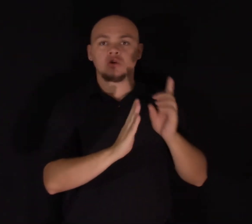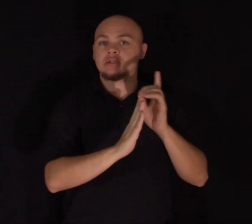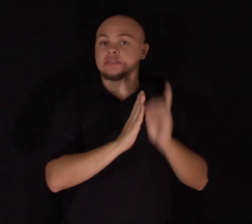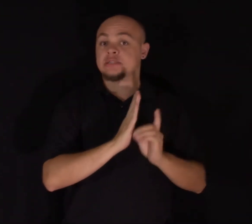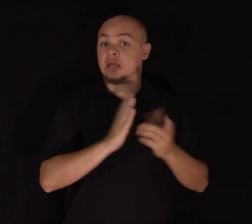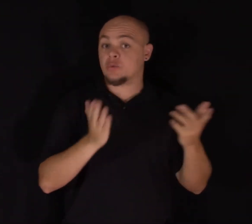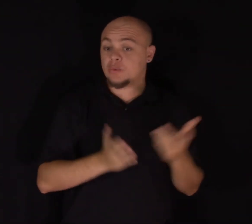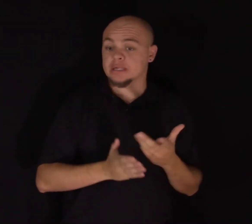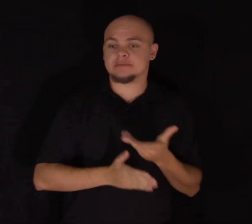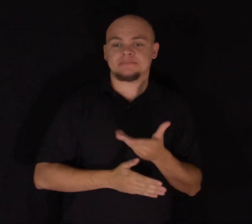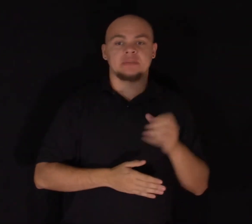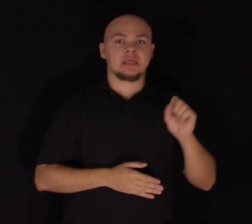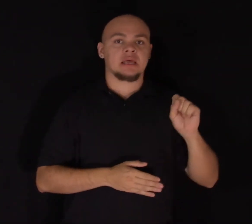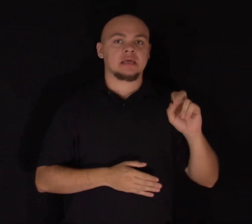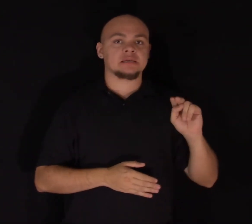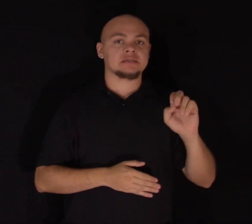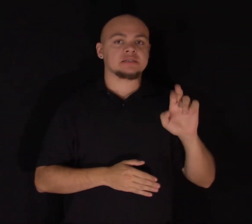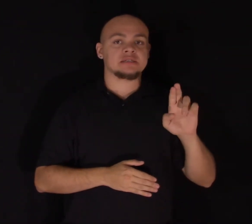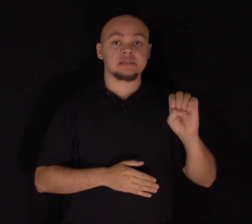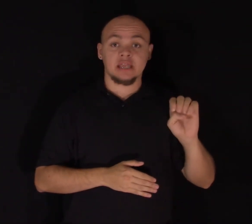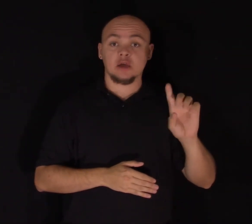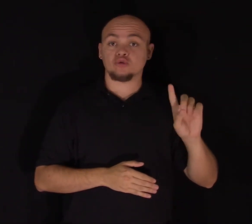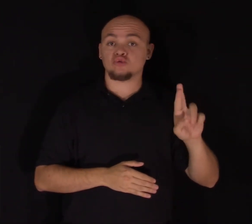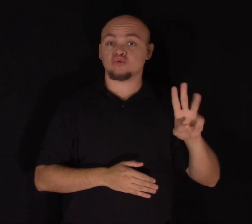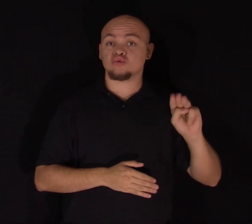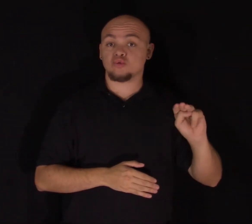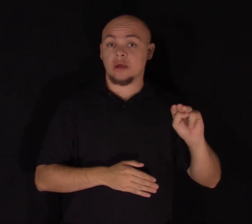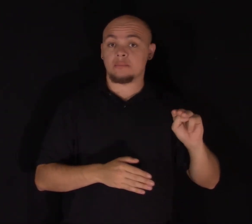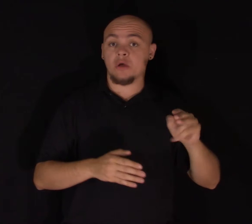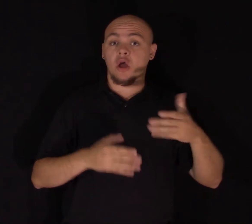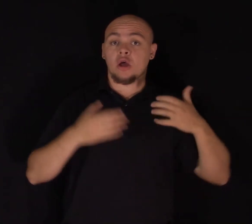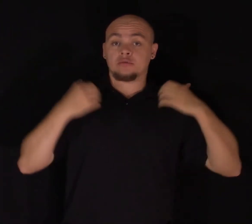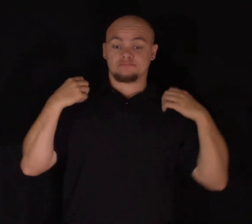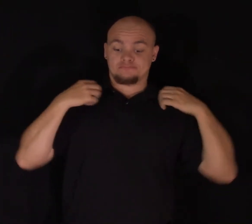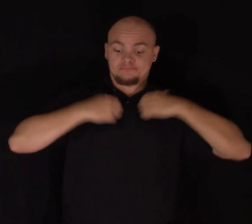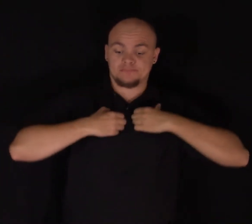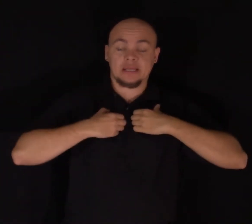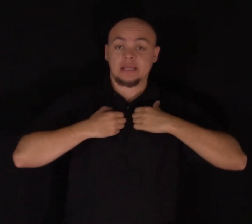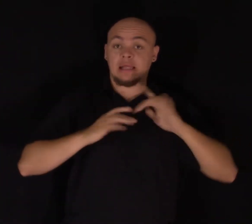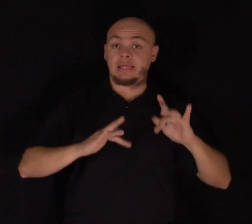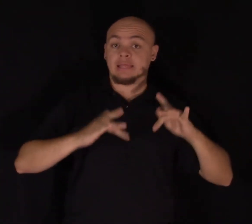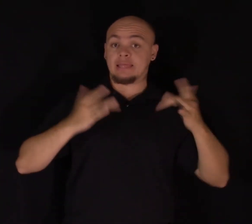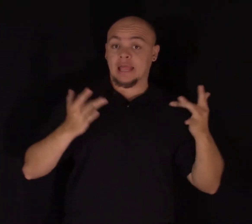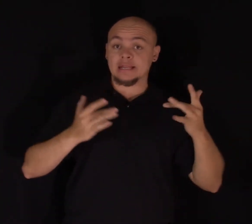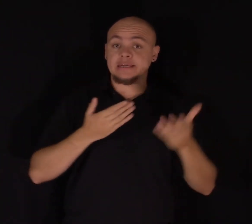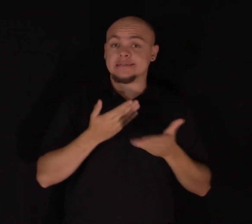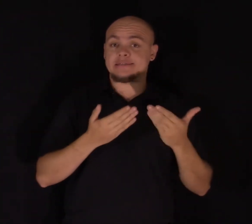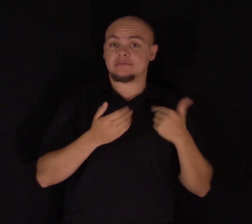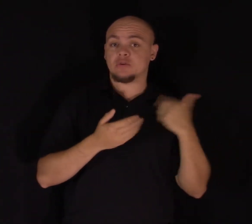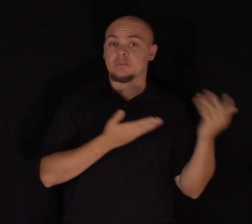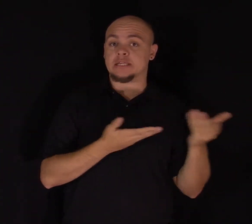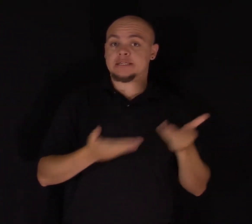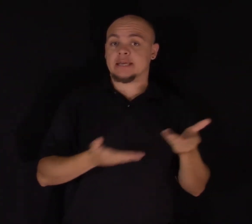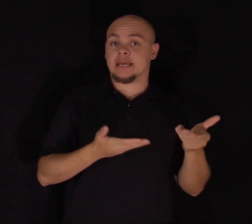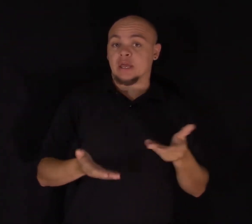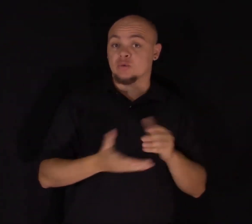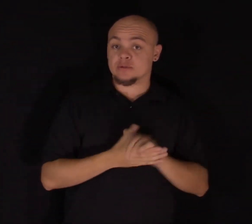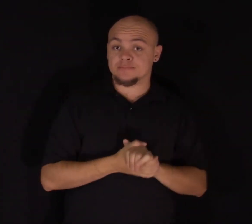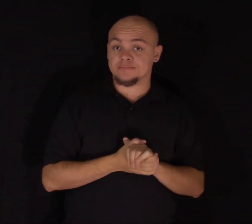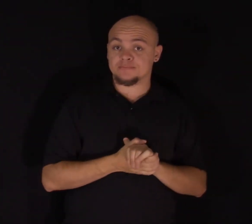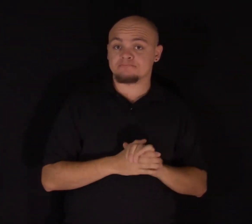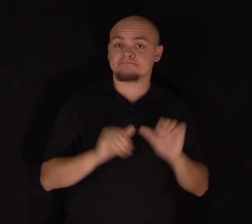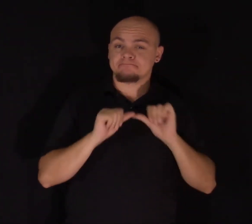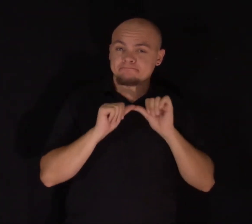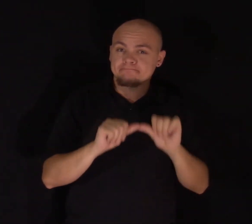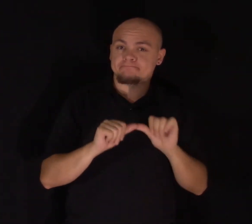a snare drum harness that would be lighter and easier for me to carry. And so after